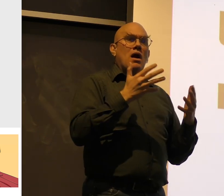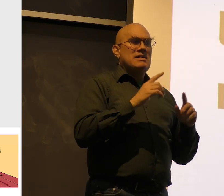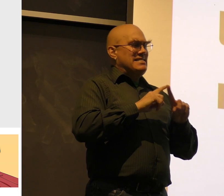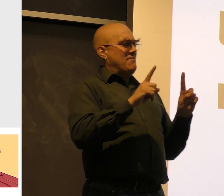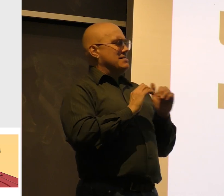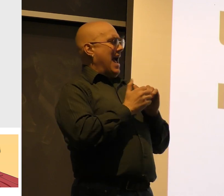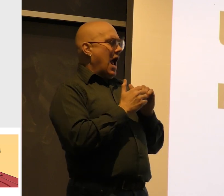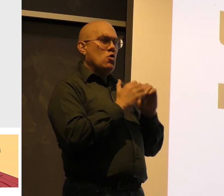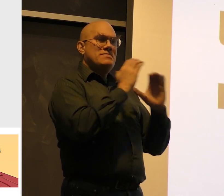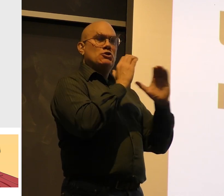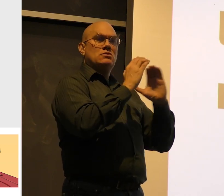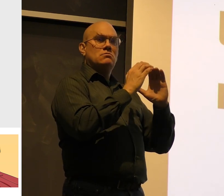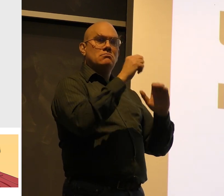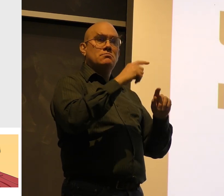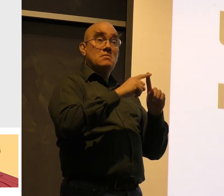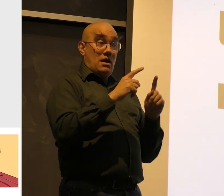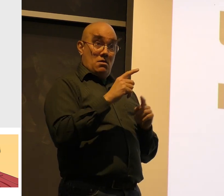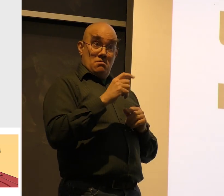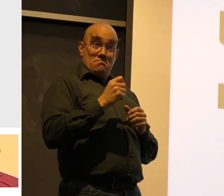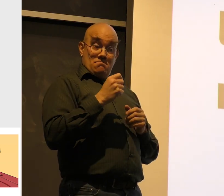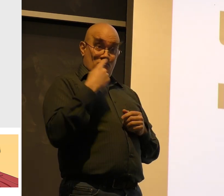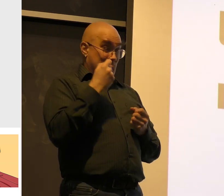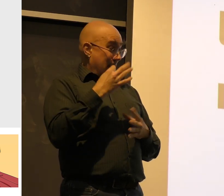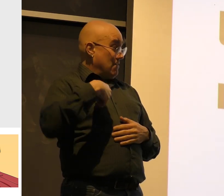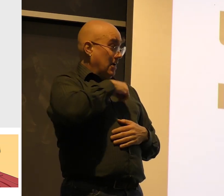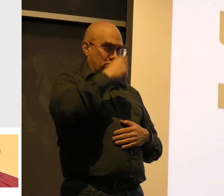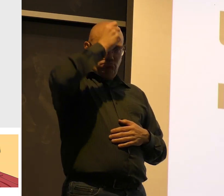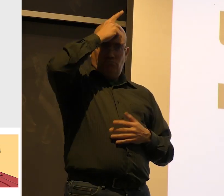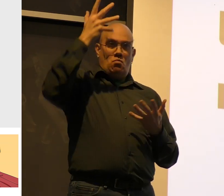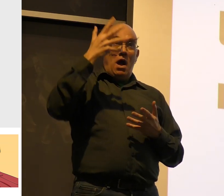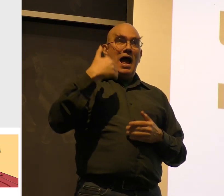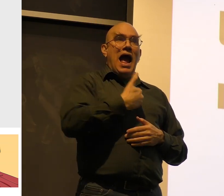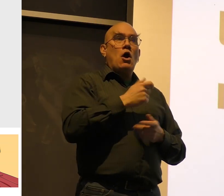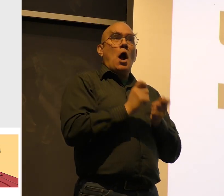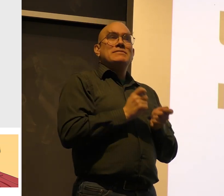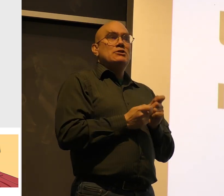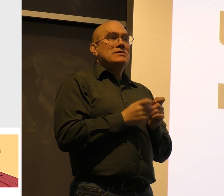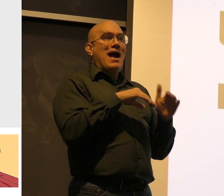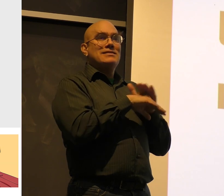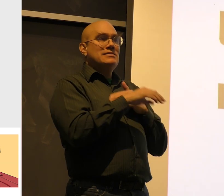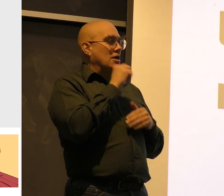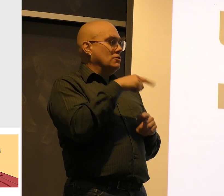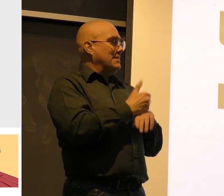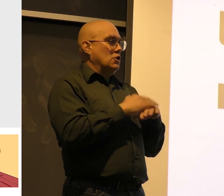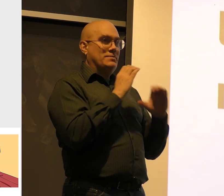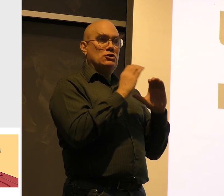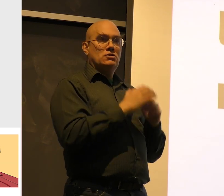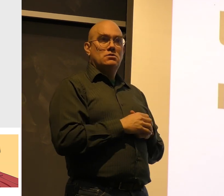This is a priority on differences in communication, but for many of us, understanding our